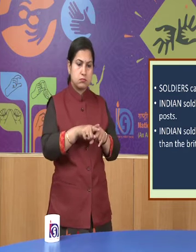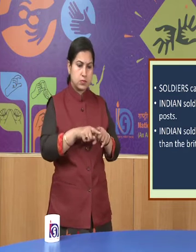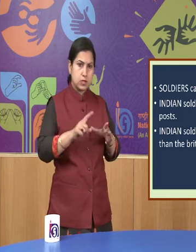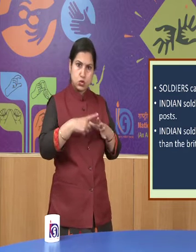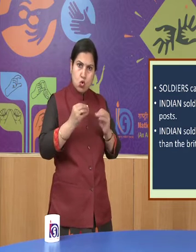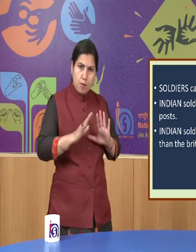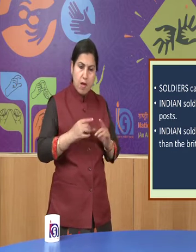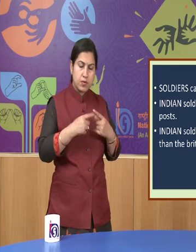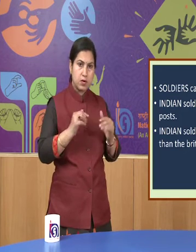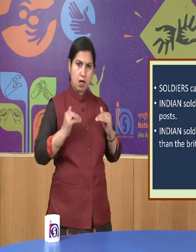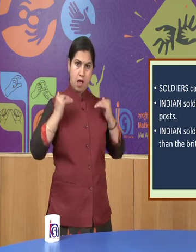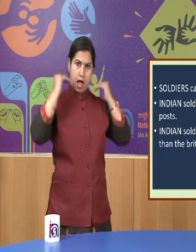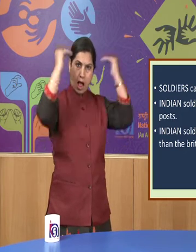higher post in the army.